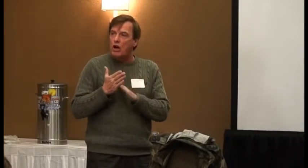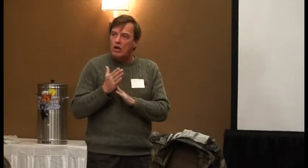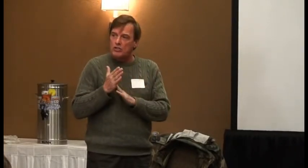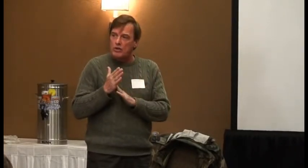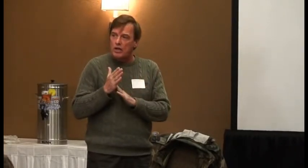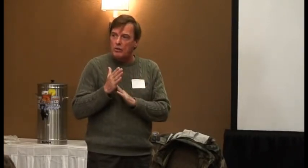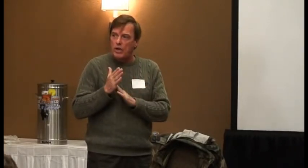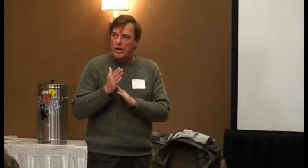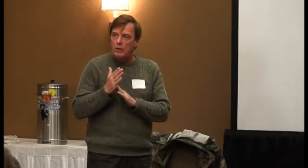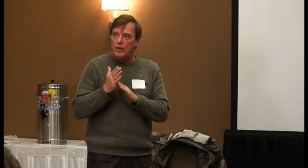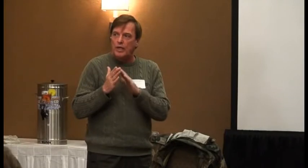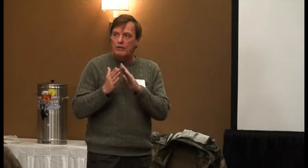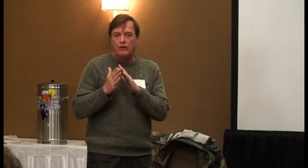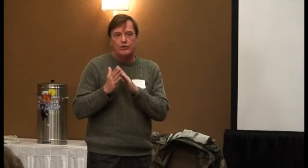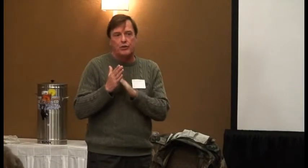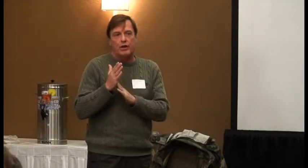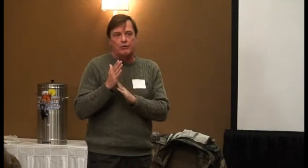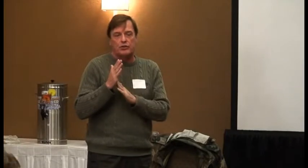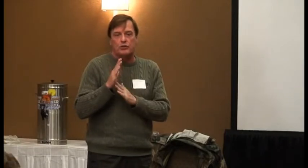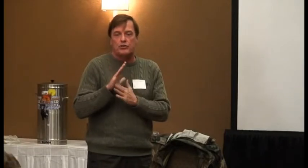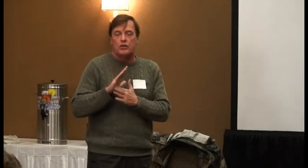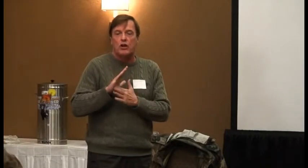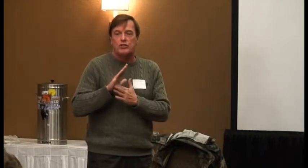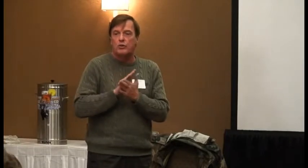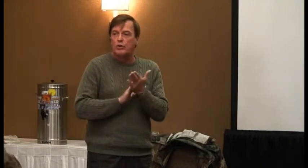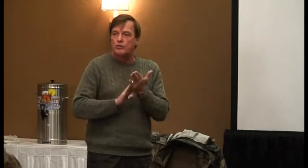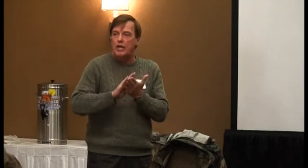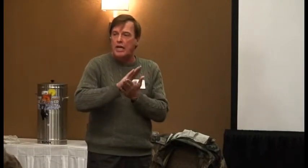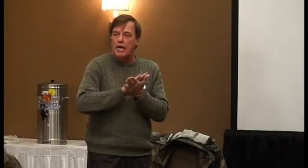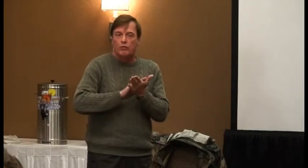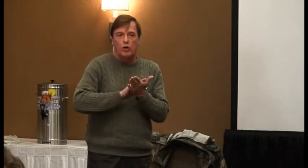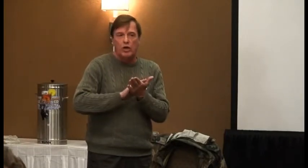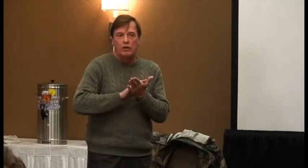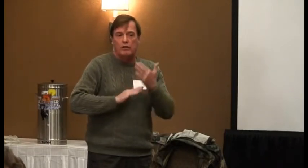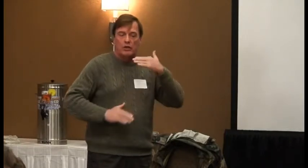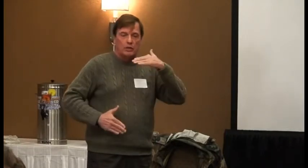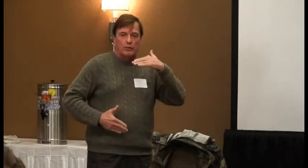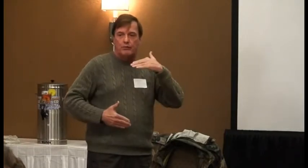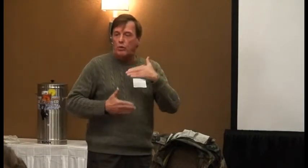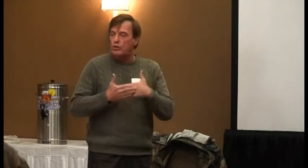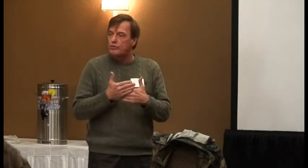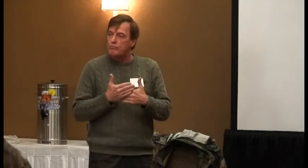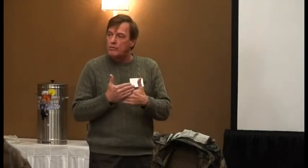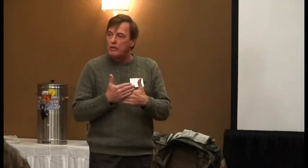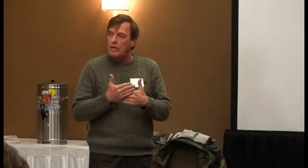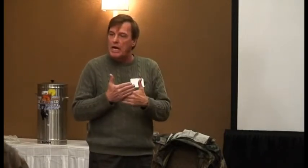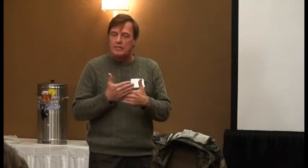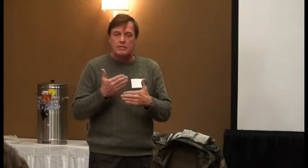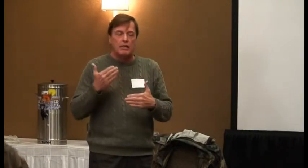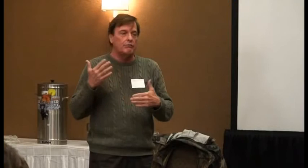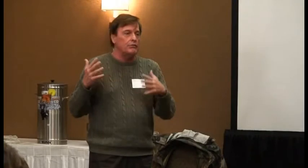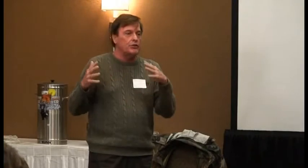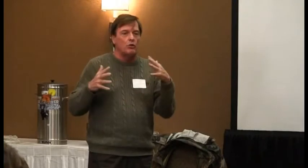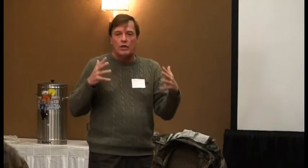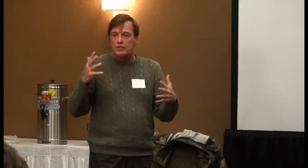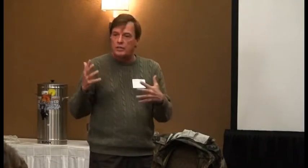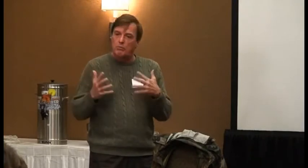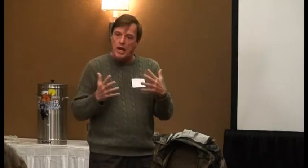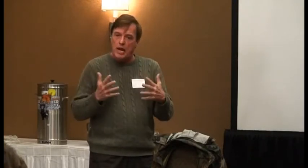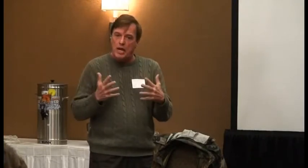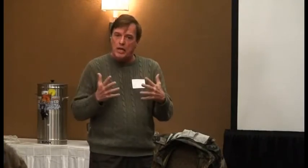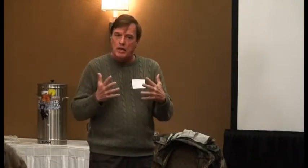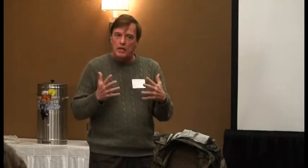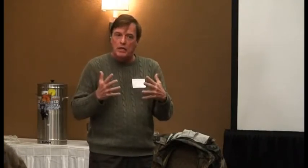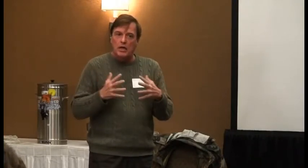school starts right away, a week or two after school starts? Do you want to try to have one before the school ends